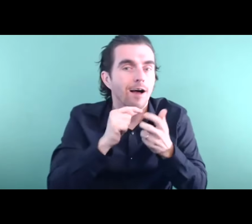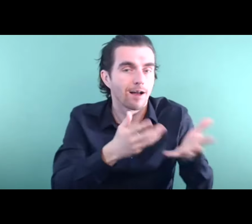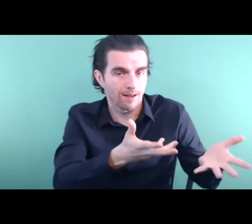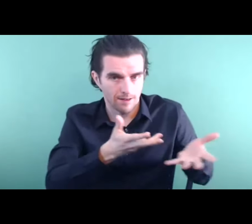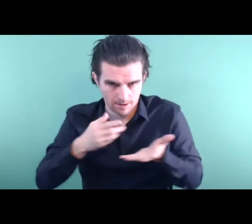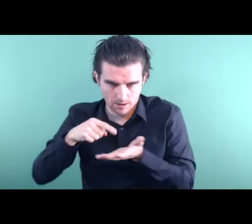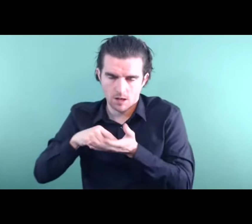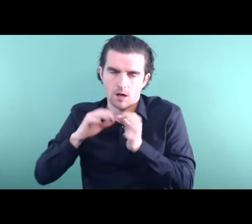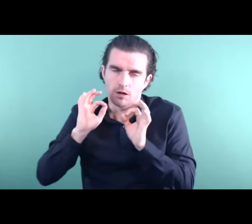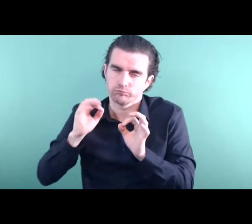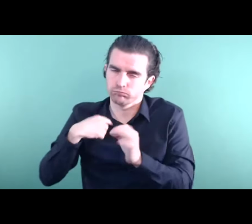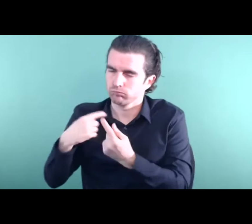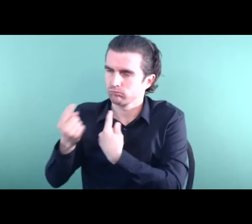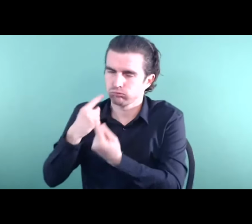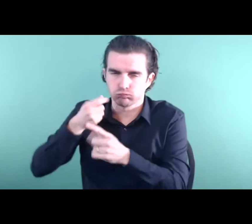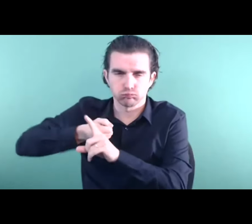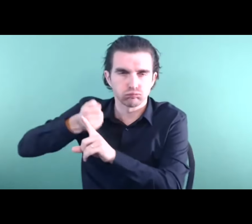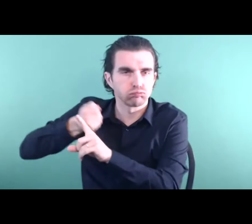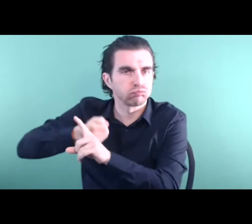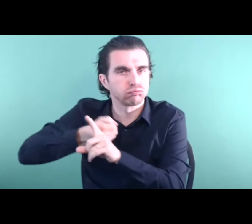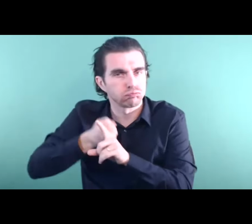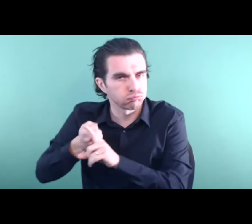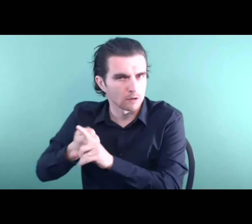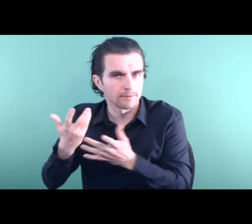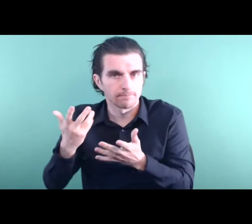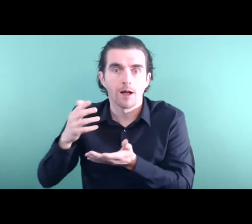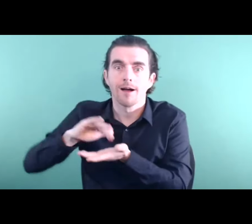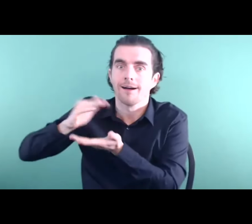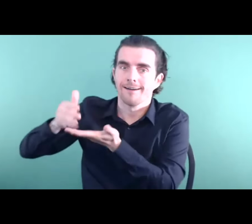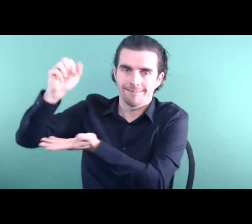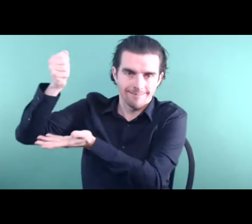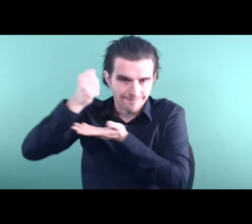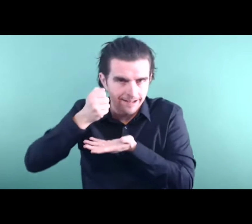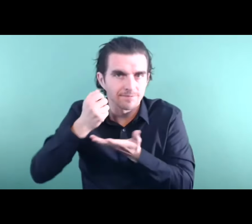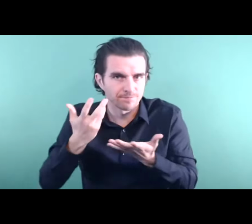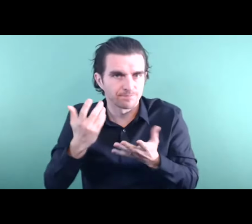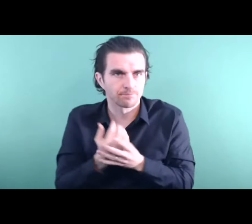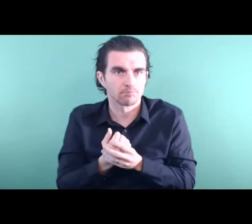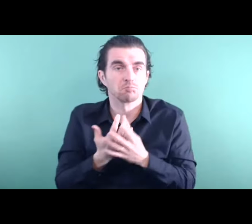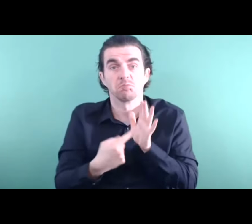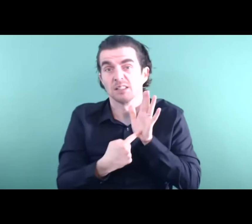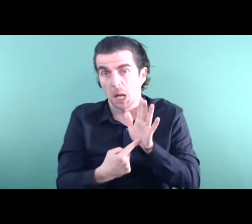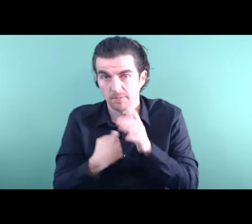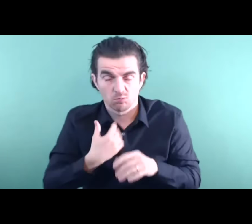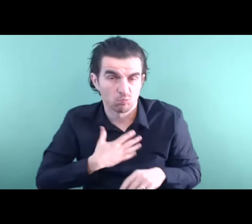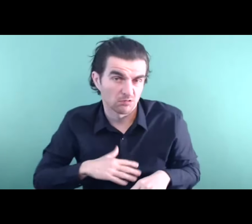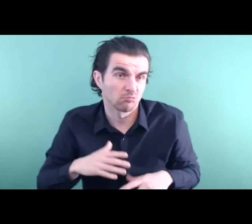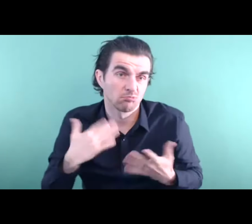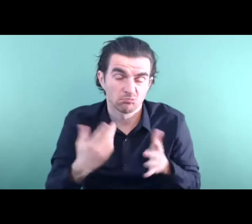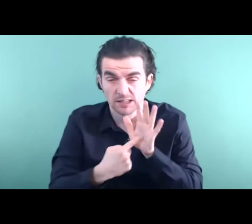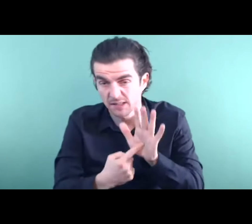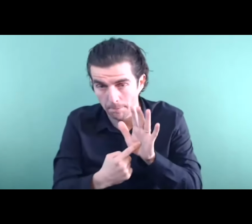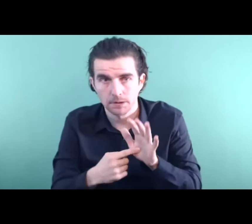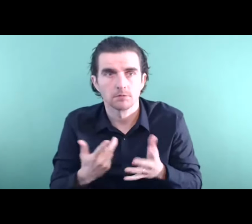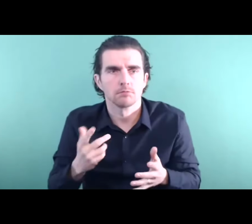thanks to our cooperation with the researchers and with the scientists in the disability field, we